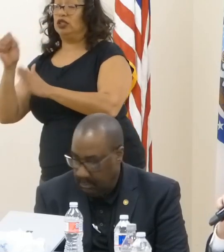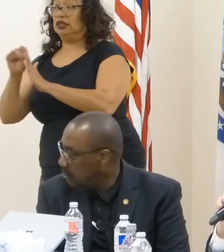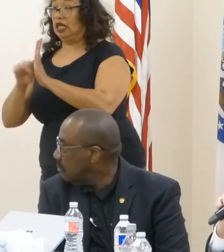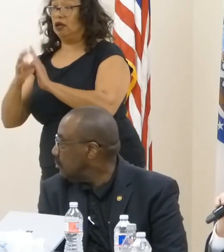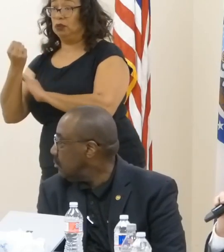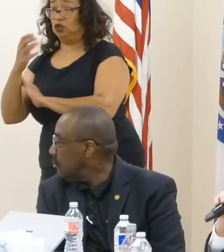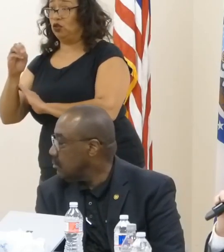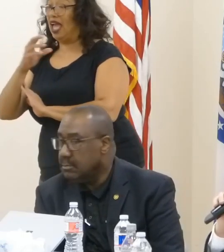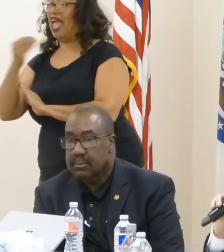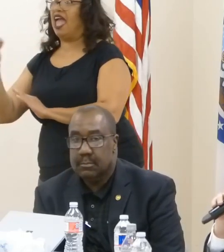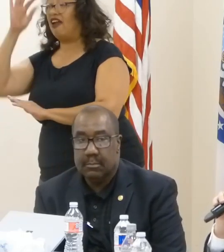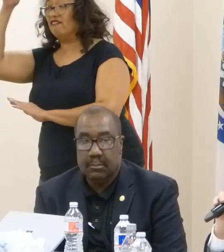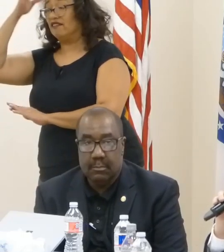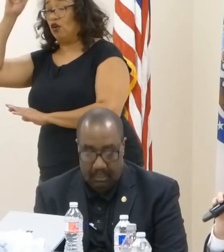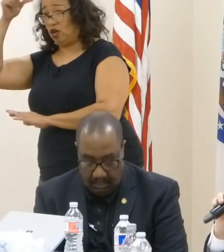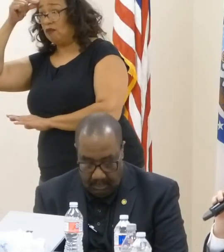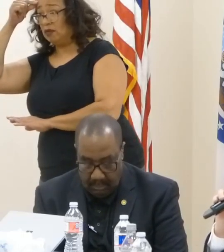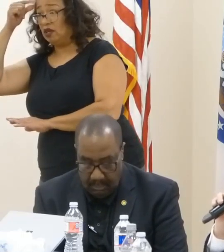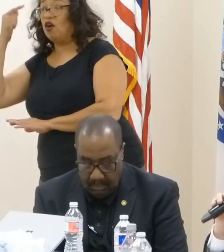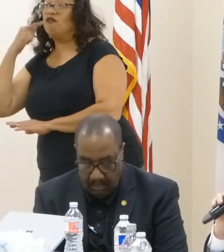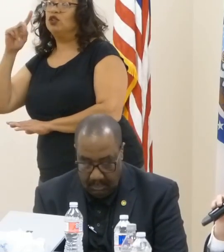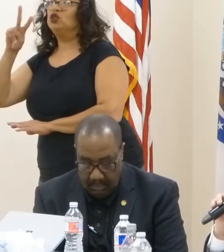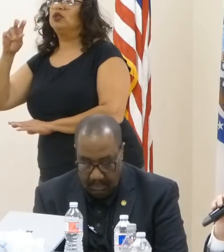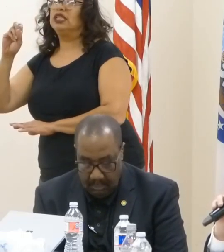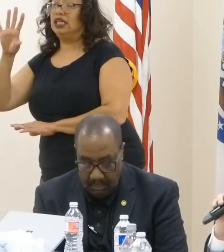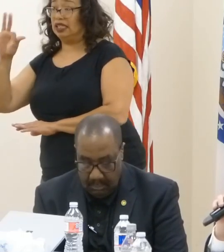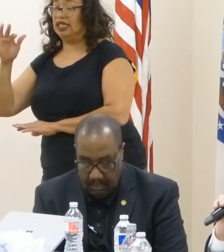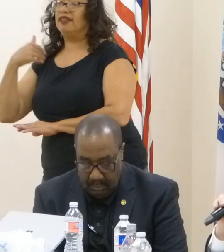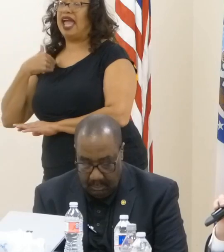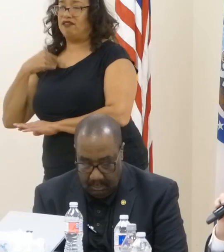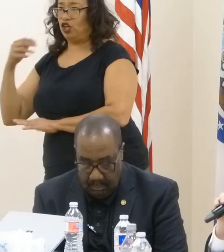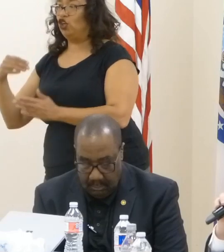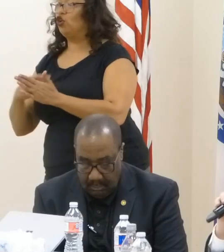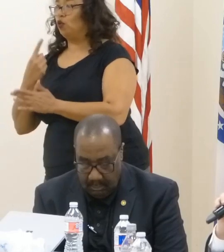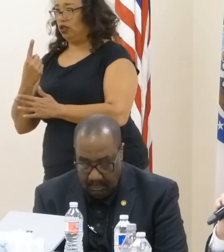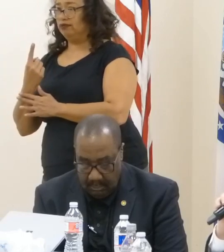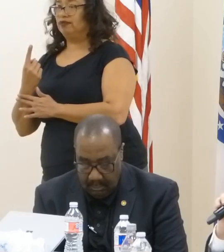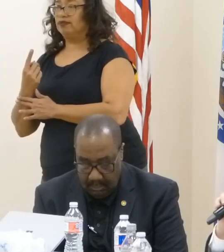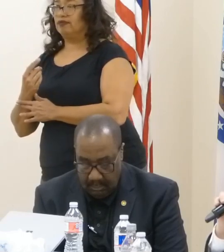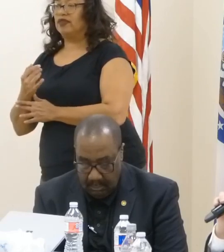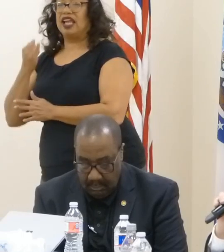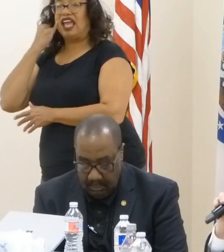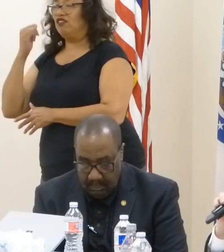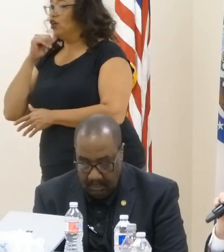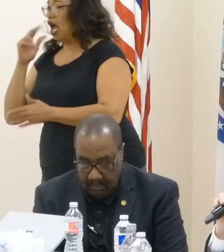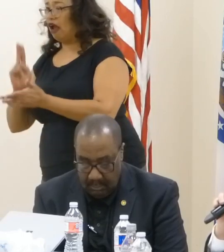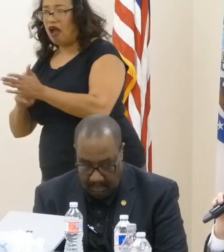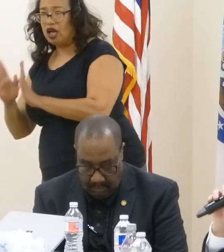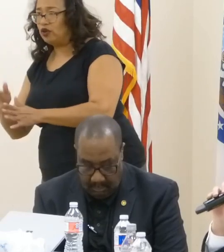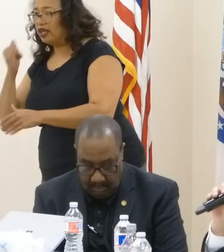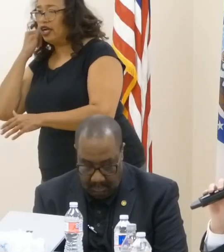federal government for 2019. Highly, highly encourage you to do that. If you go to our website, which